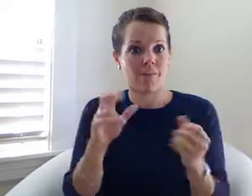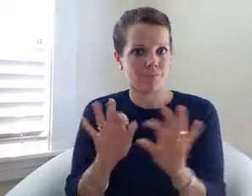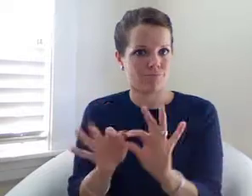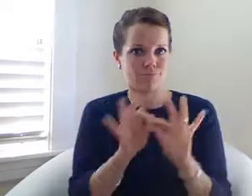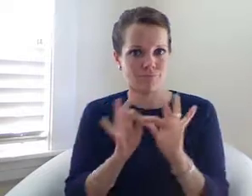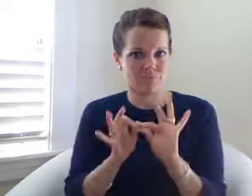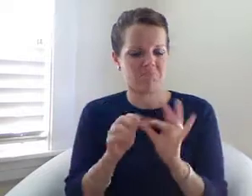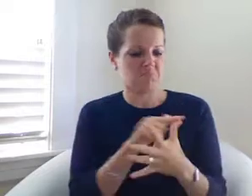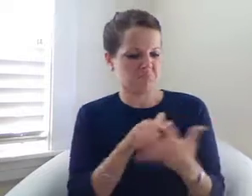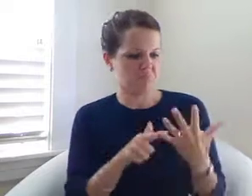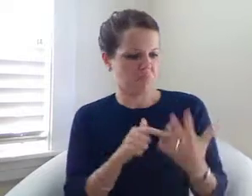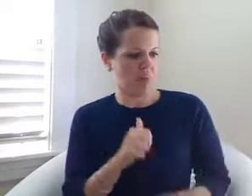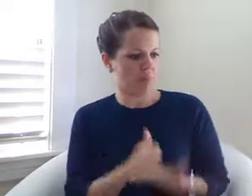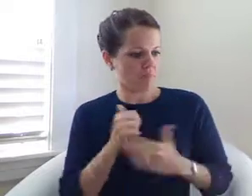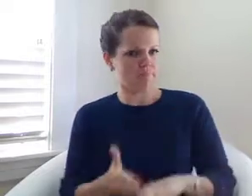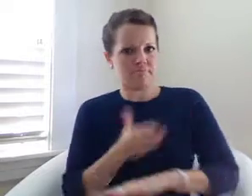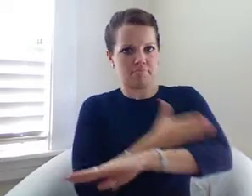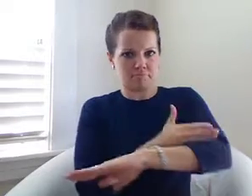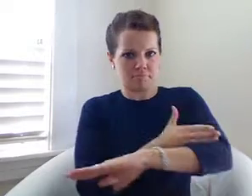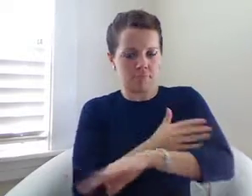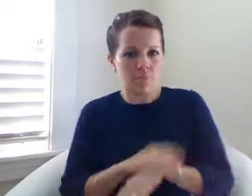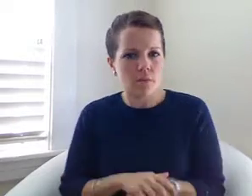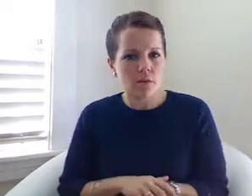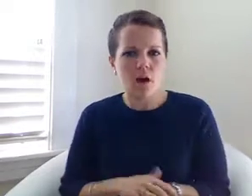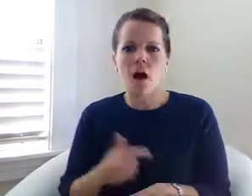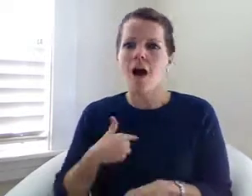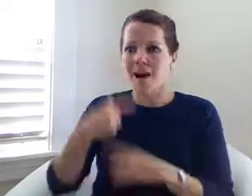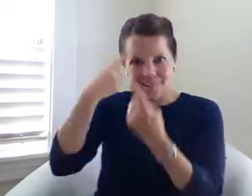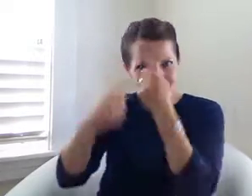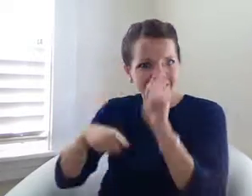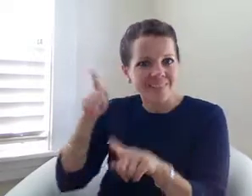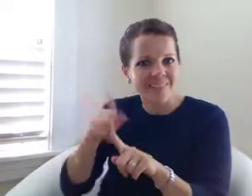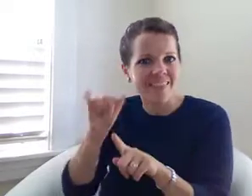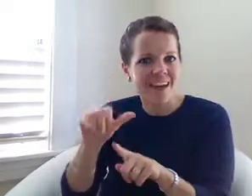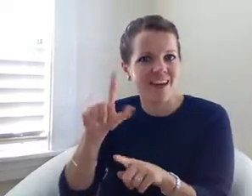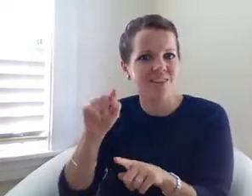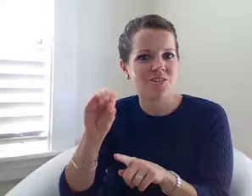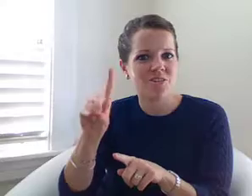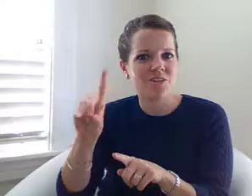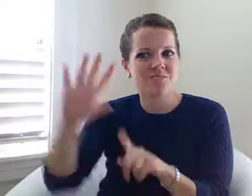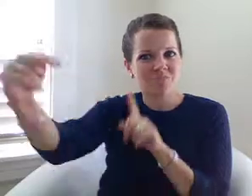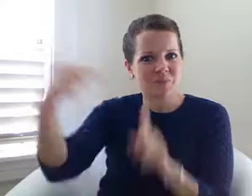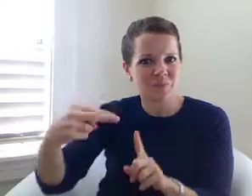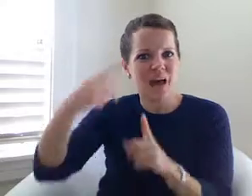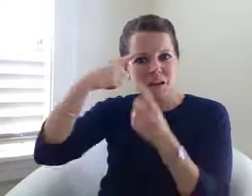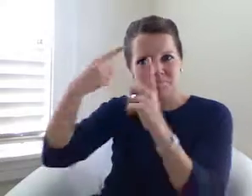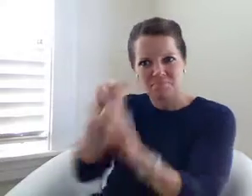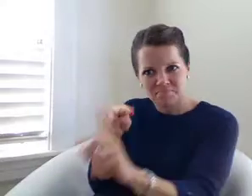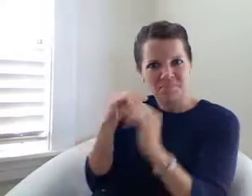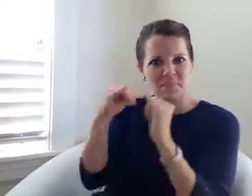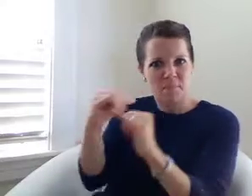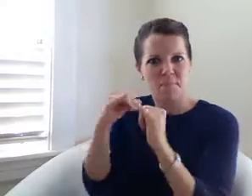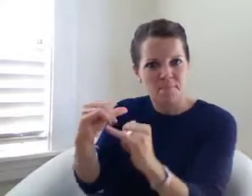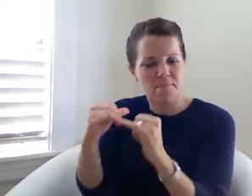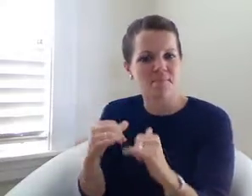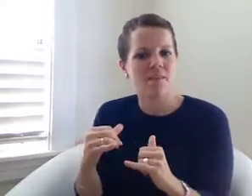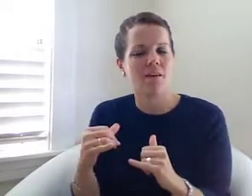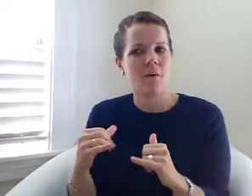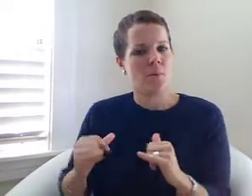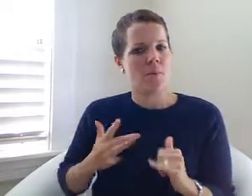I appreciate that a colleague with such a wealth of experience and information was the one to disseminate the following information about